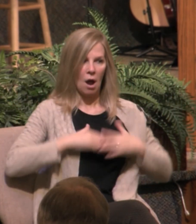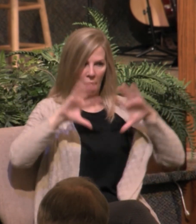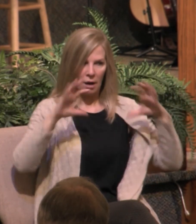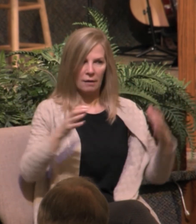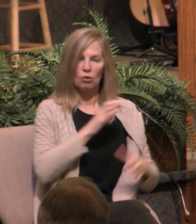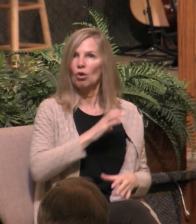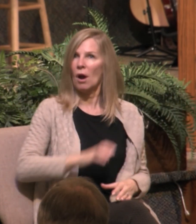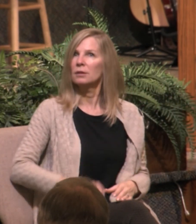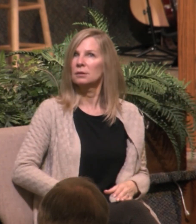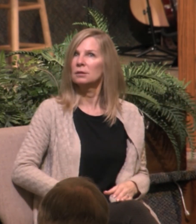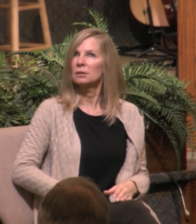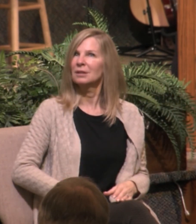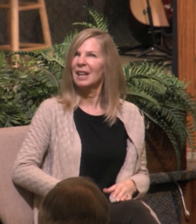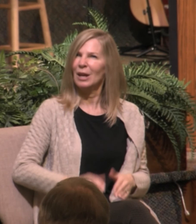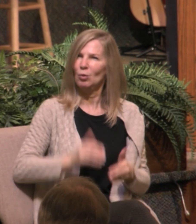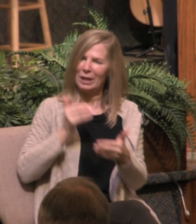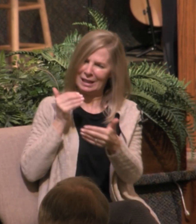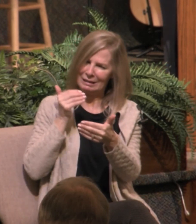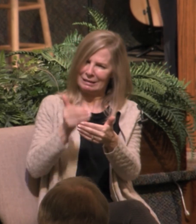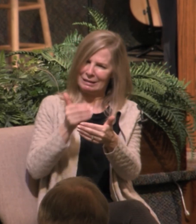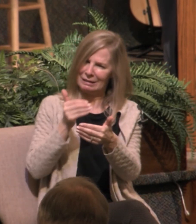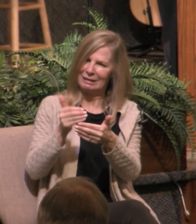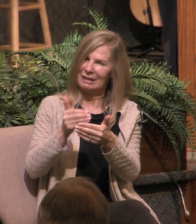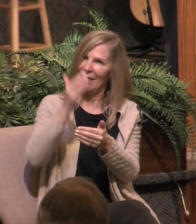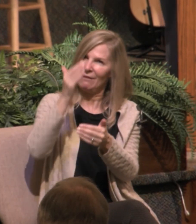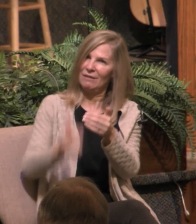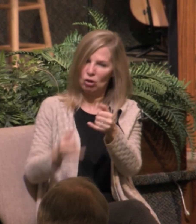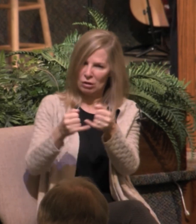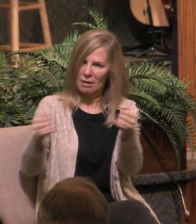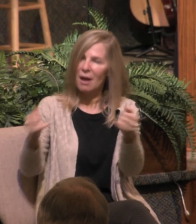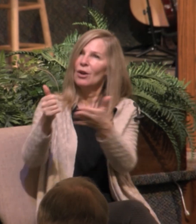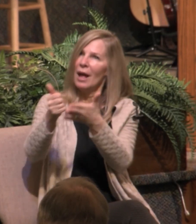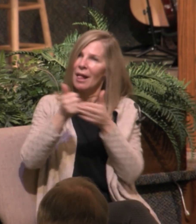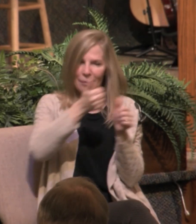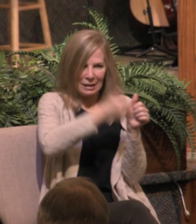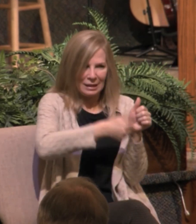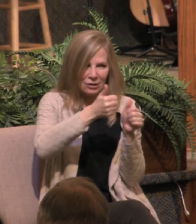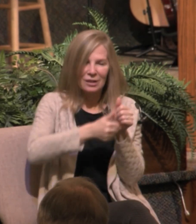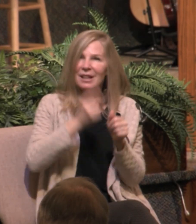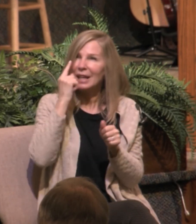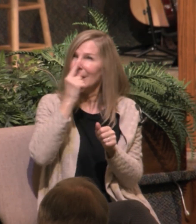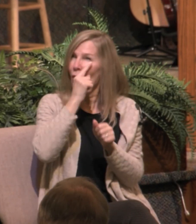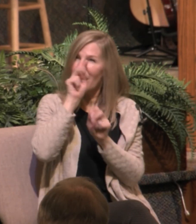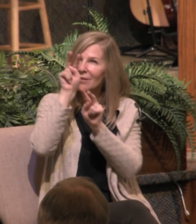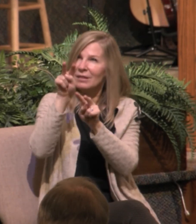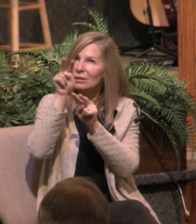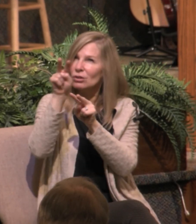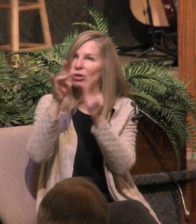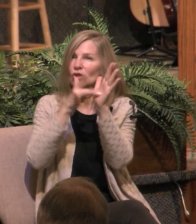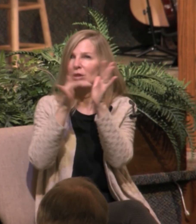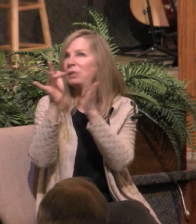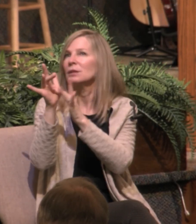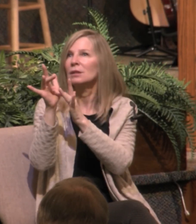make our way towards the finish line, you'll help each one of us to keep our eyes fixed on Jesus.